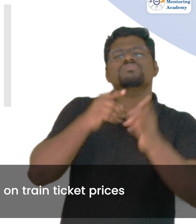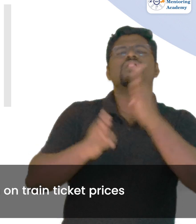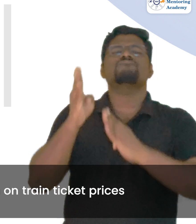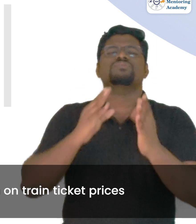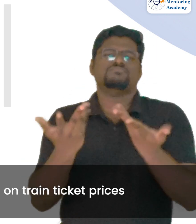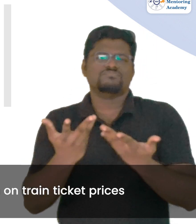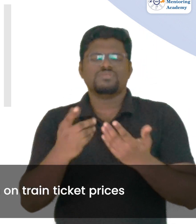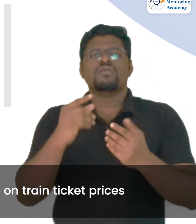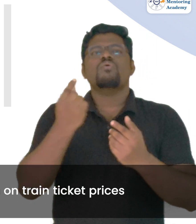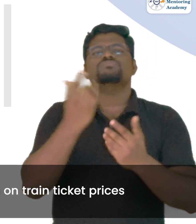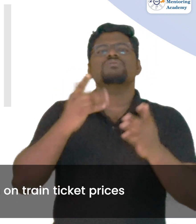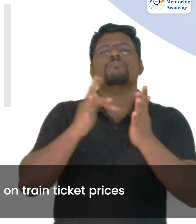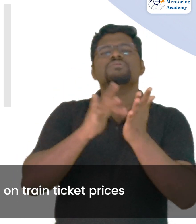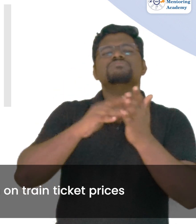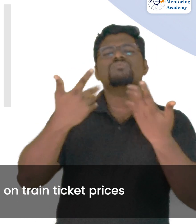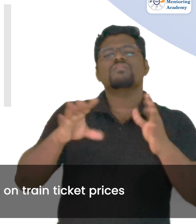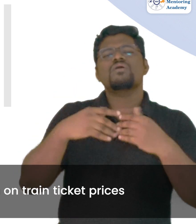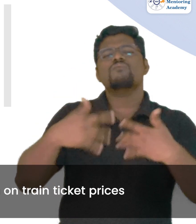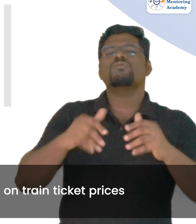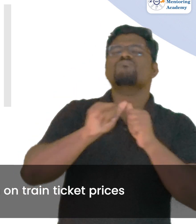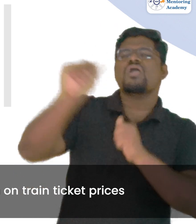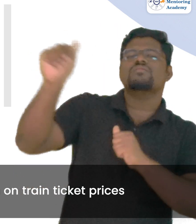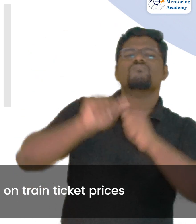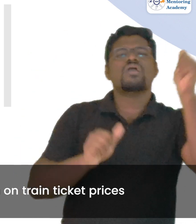Enjoy up to 75% concession on train ticket prices.